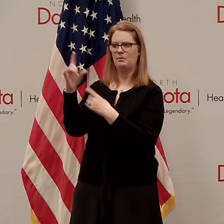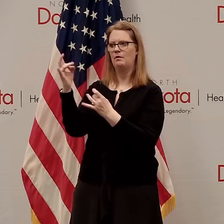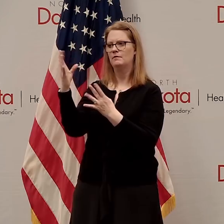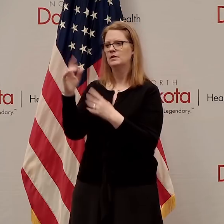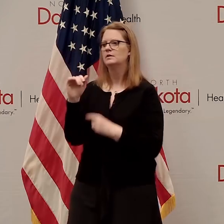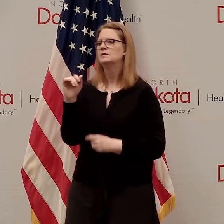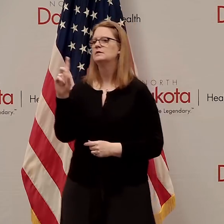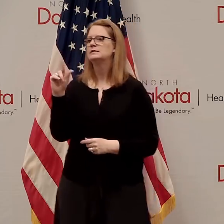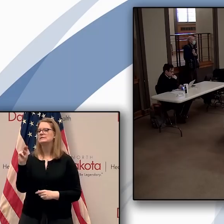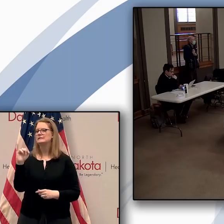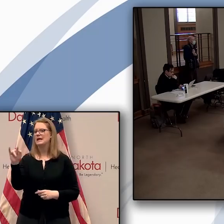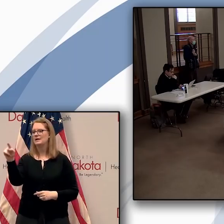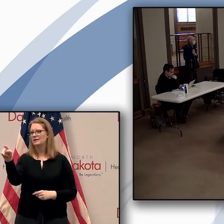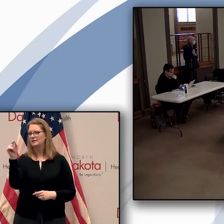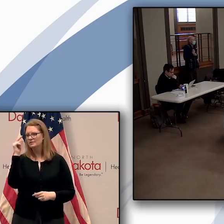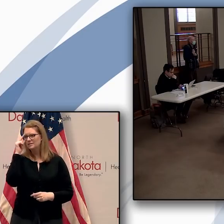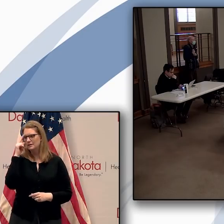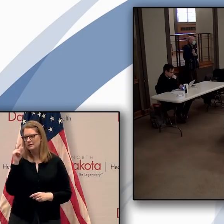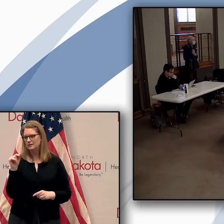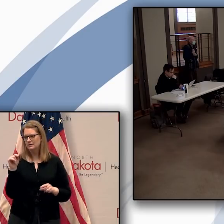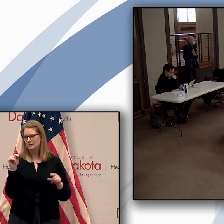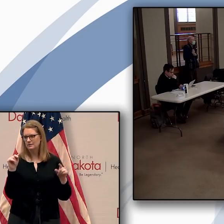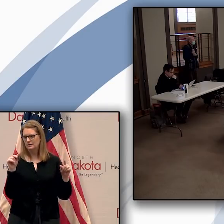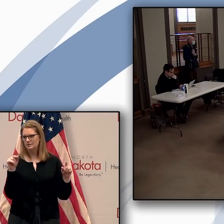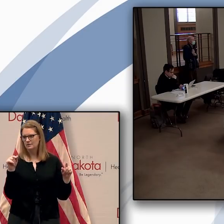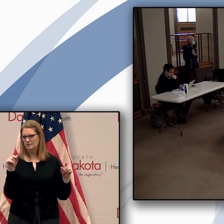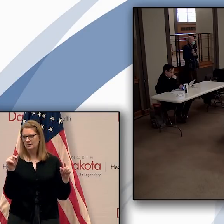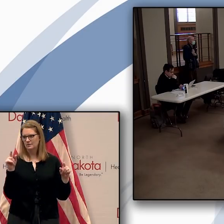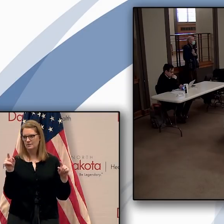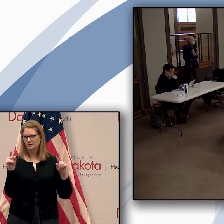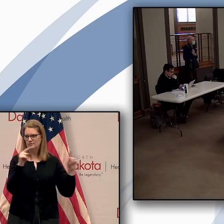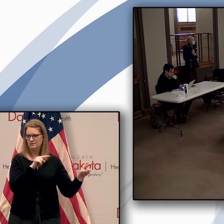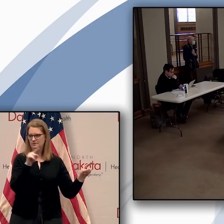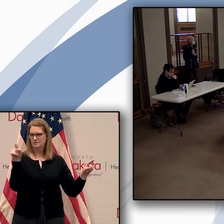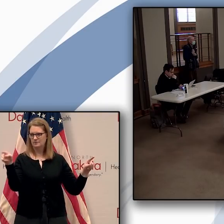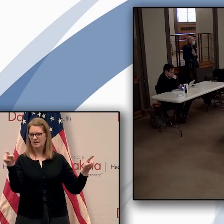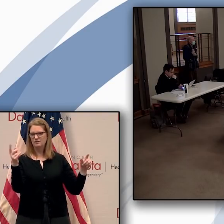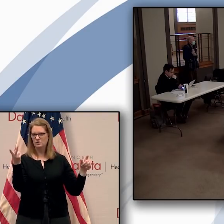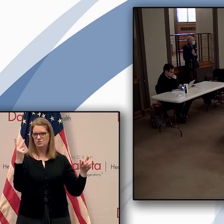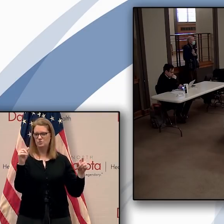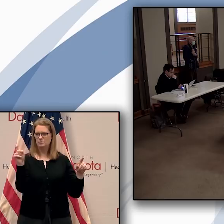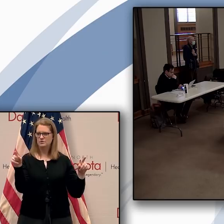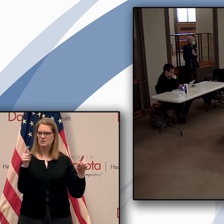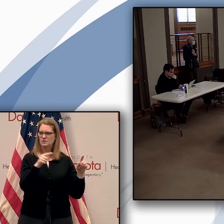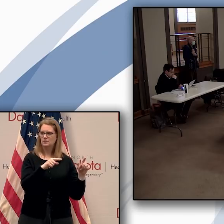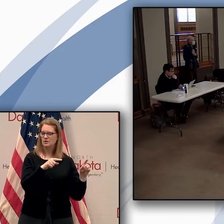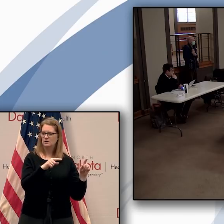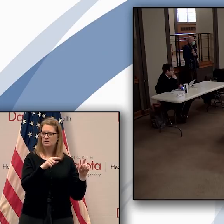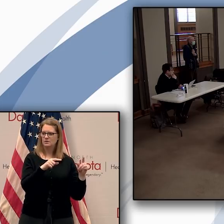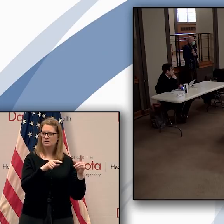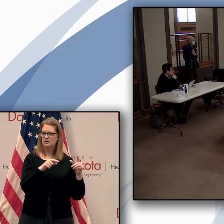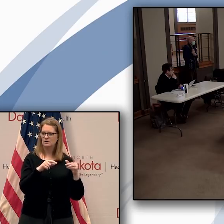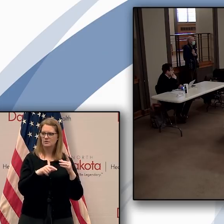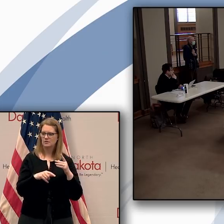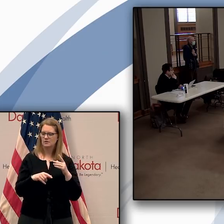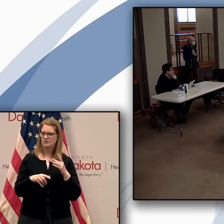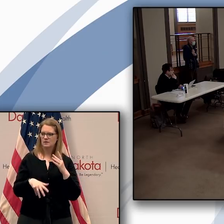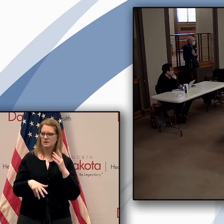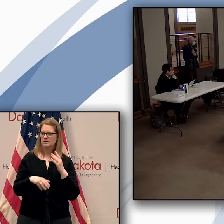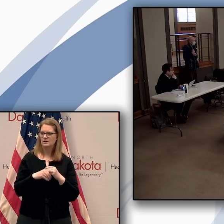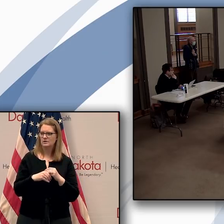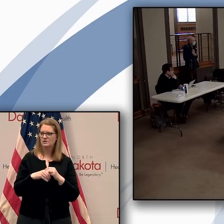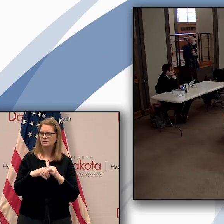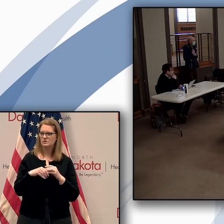Danny? Can I do a follow-up to that quick and then another one? Sure, please? quick. Sorry. Can you elaborate a little more